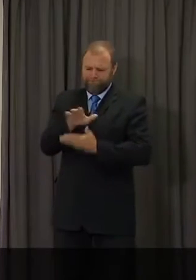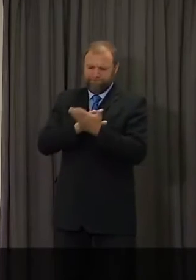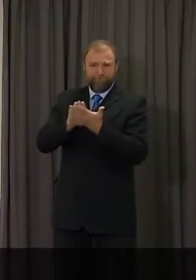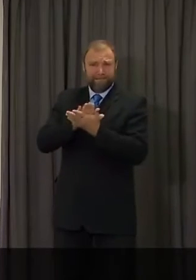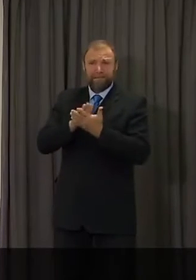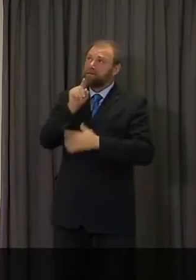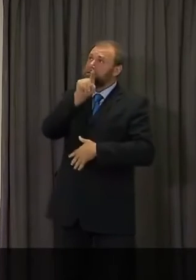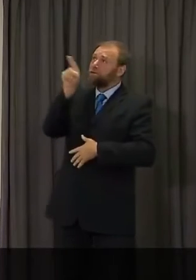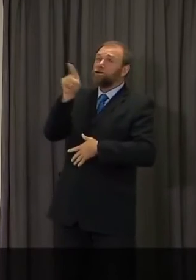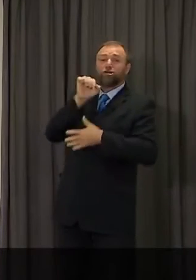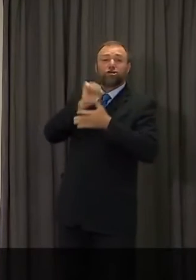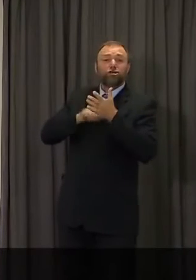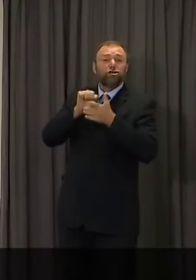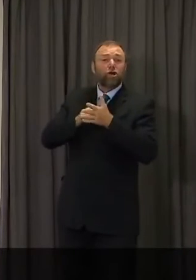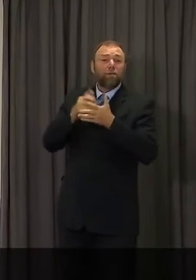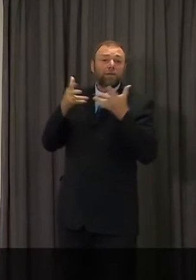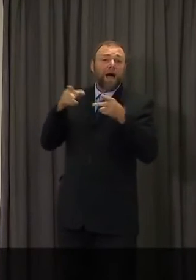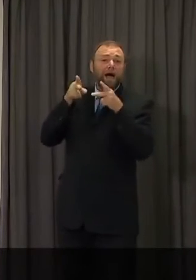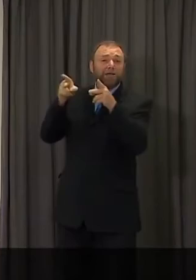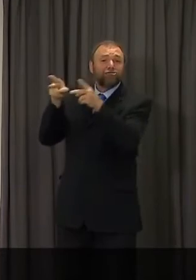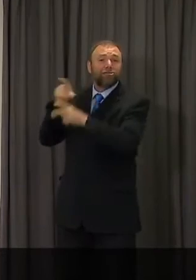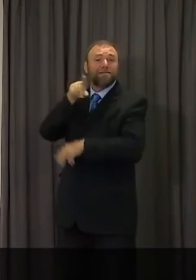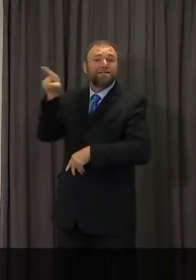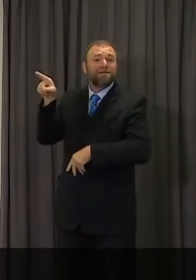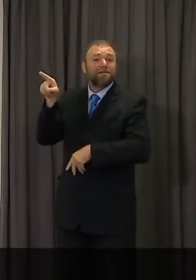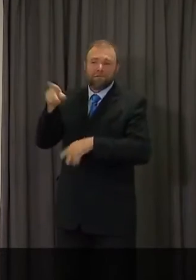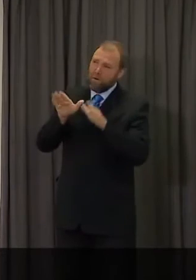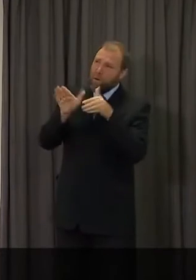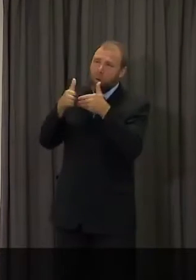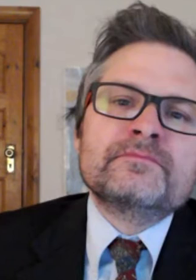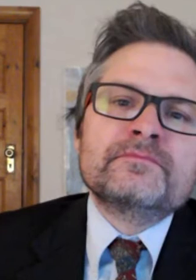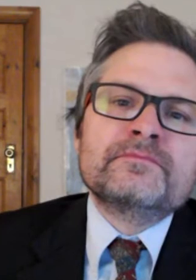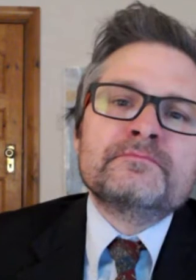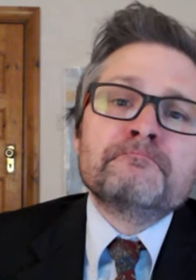currently closed, can't sell at the moment.